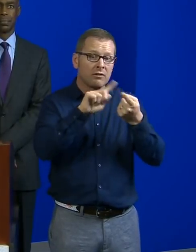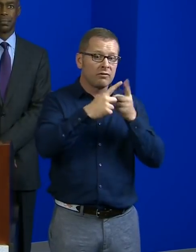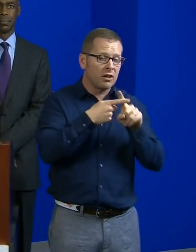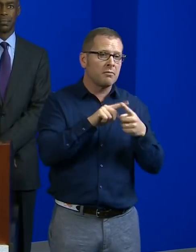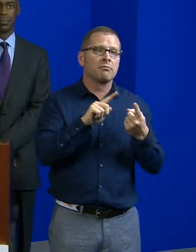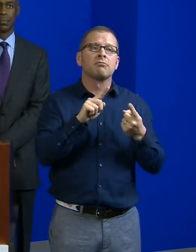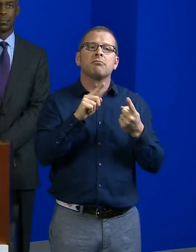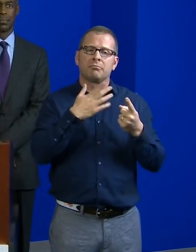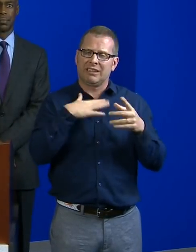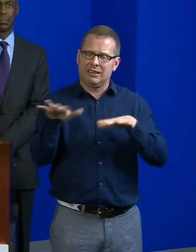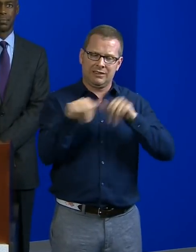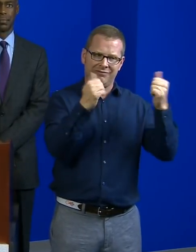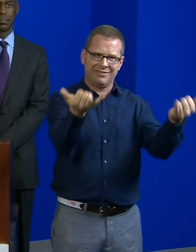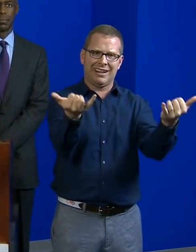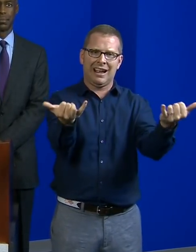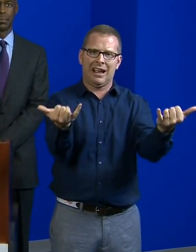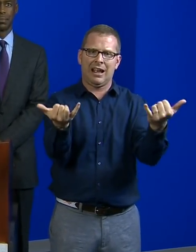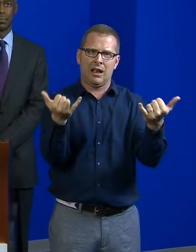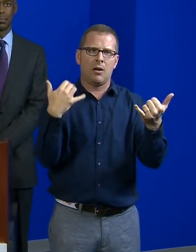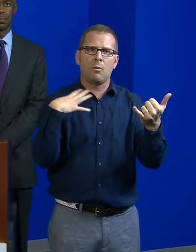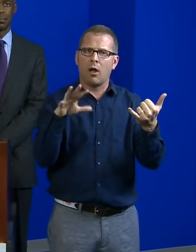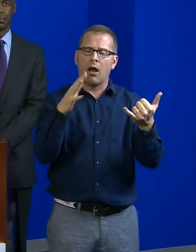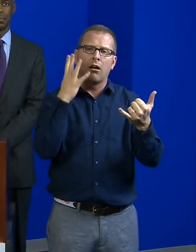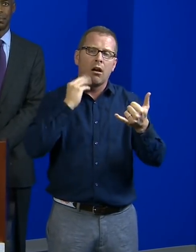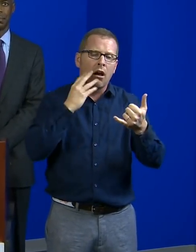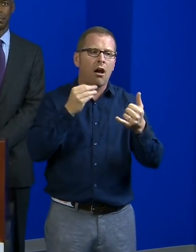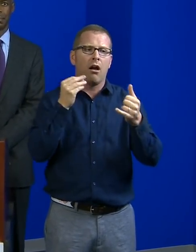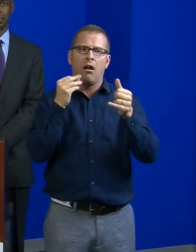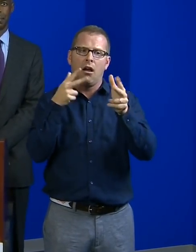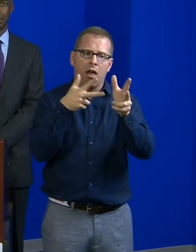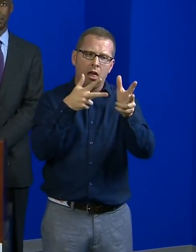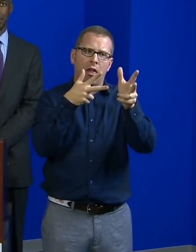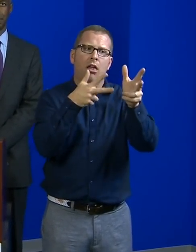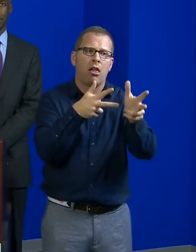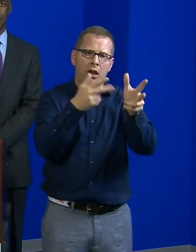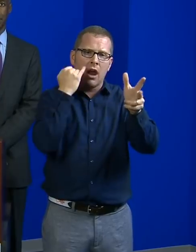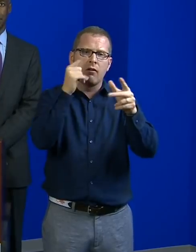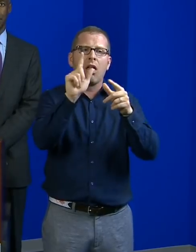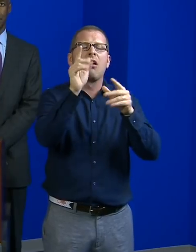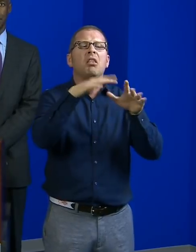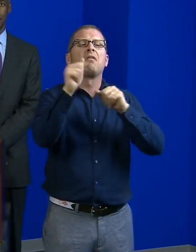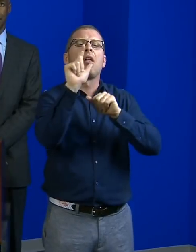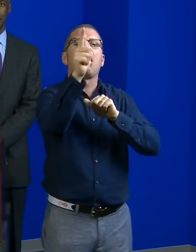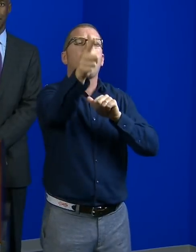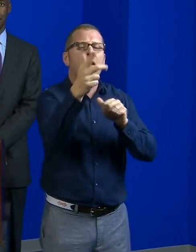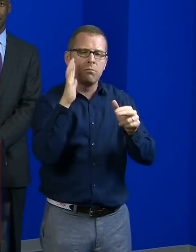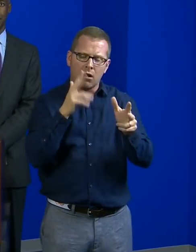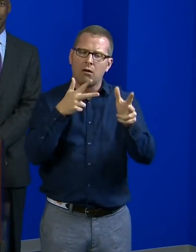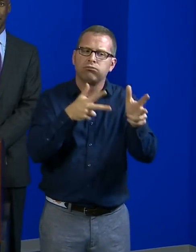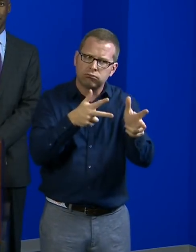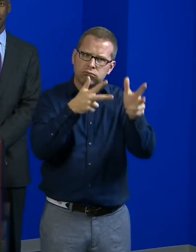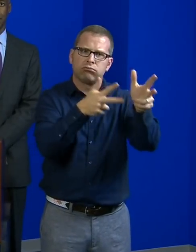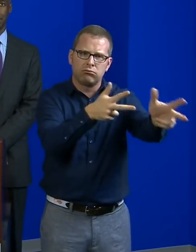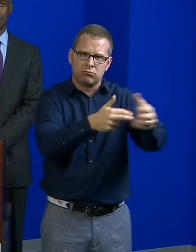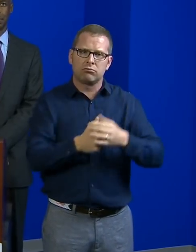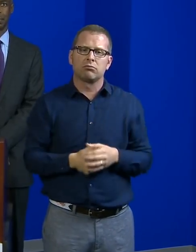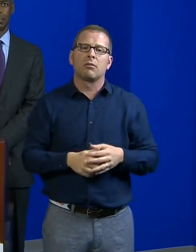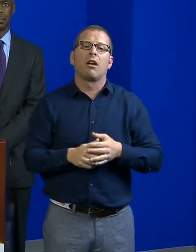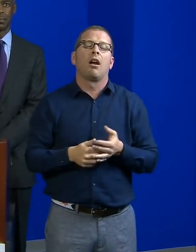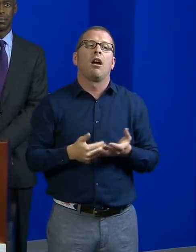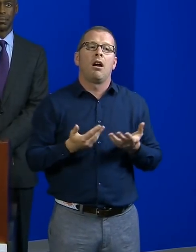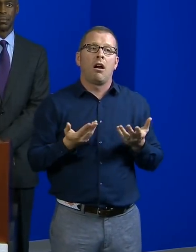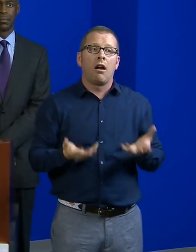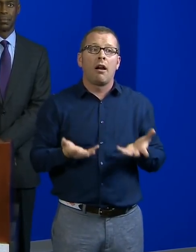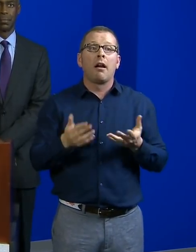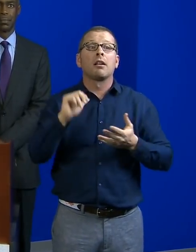today. Tomorrow, Broward County will begin mandatory evacuations beginning at noon for people living in the